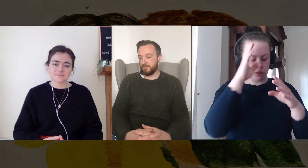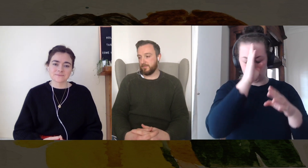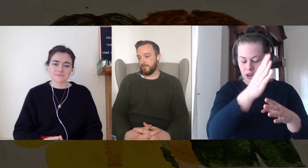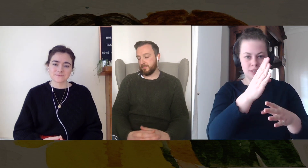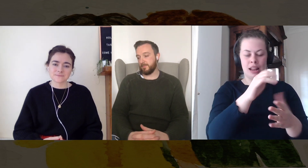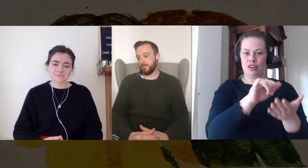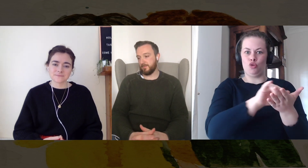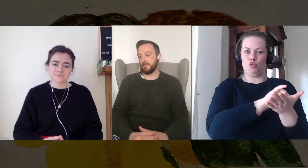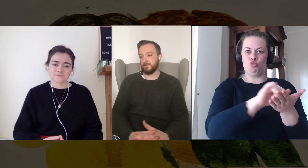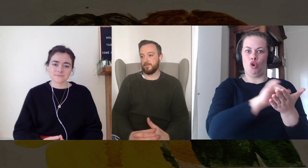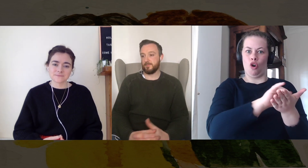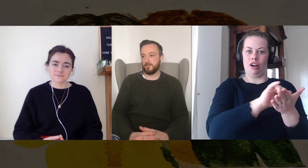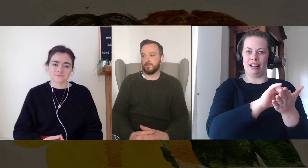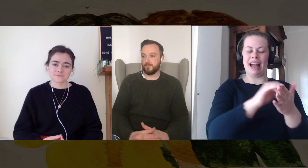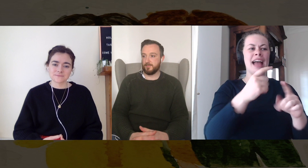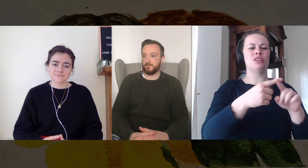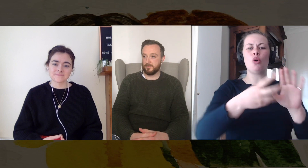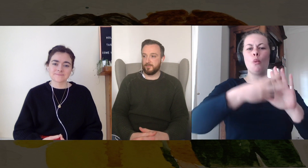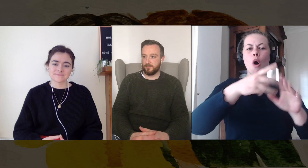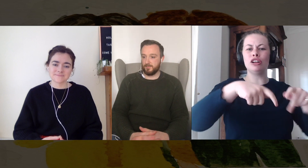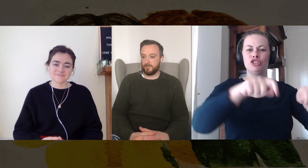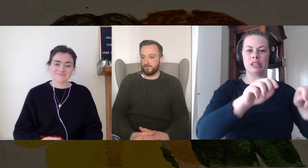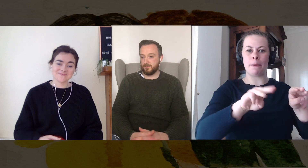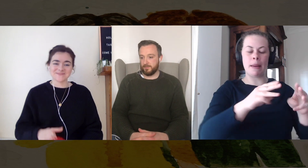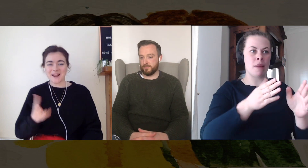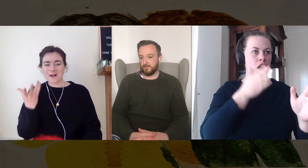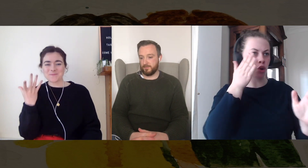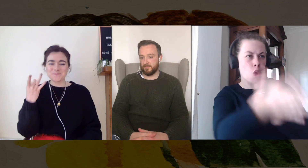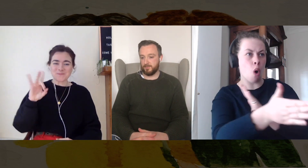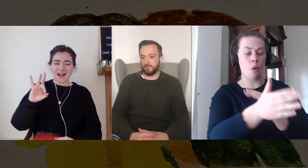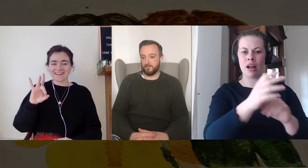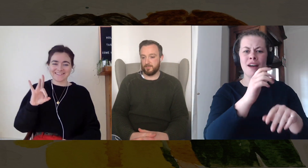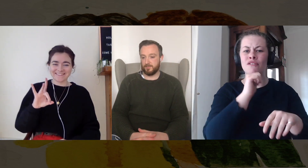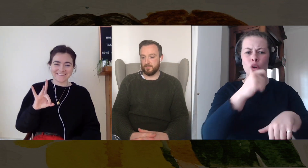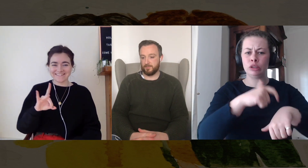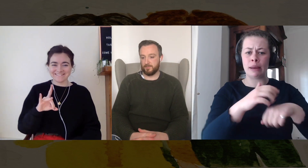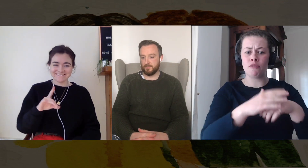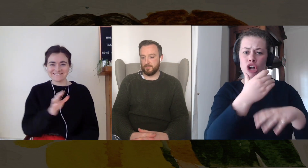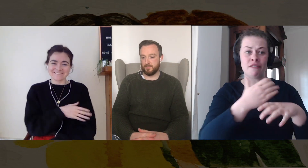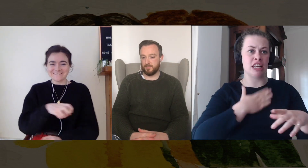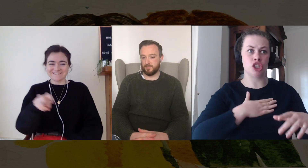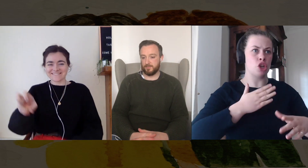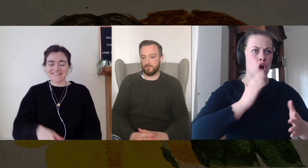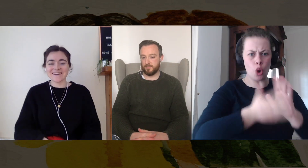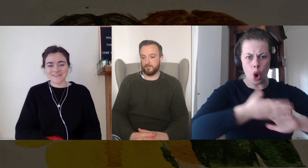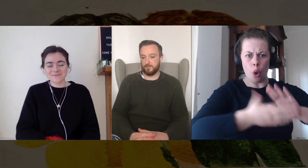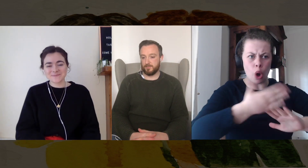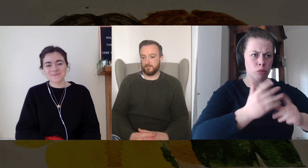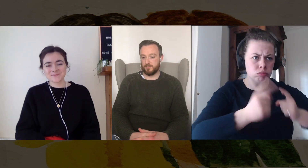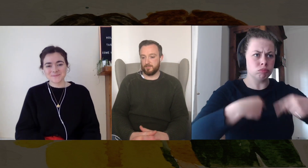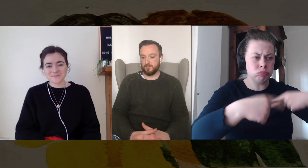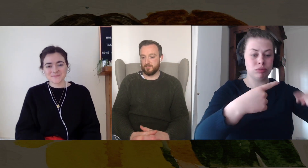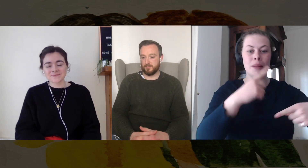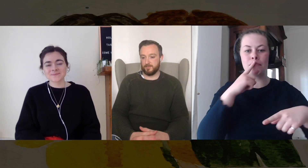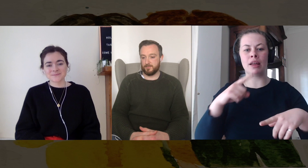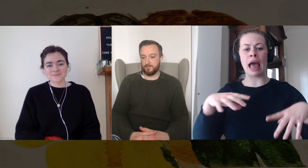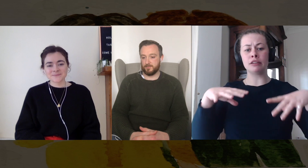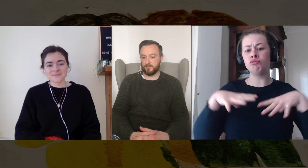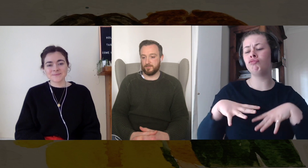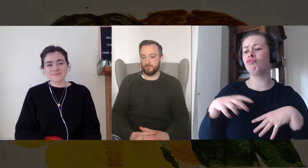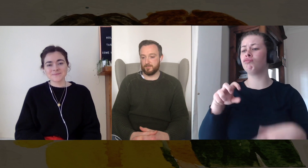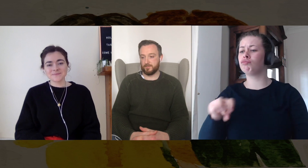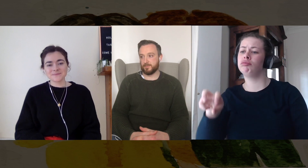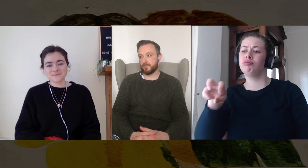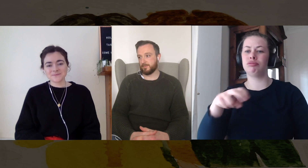talking about people who walk agitatedly or they're like sauntering about, and my brain went like agitated walk. I instantly thought of like New